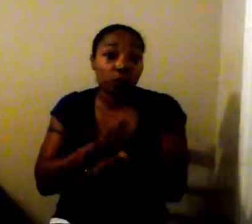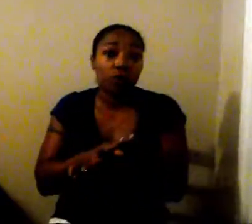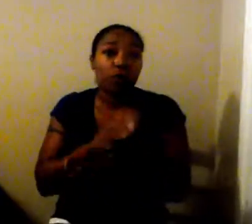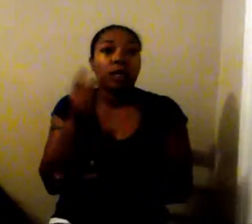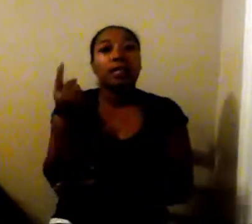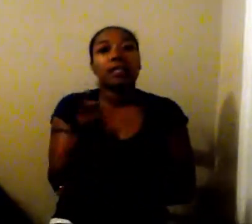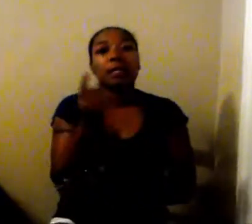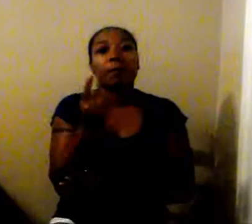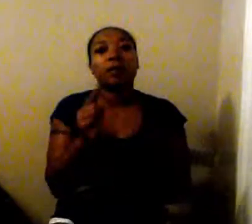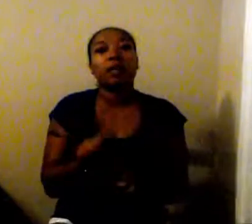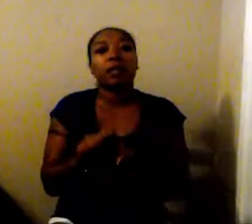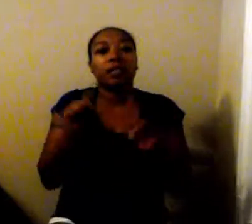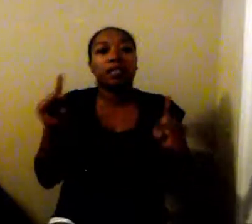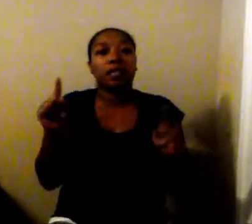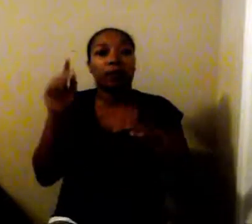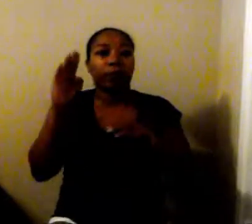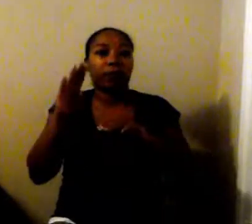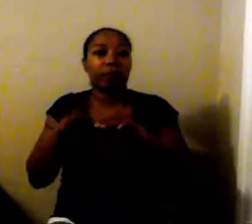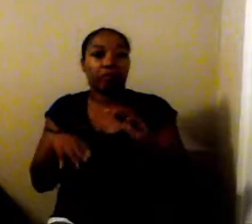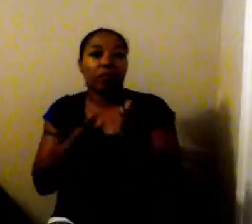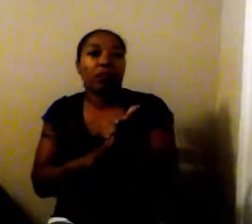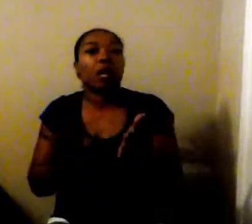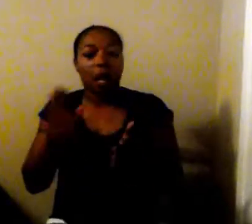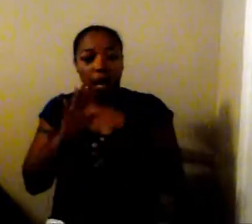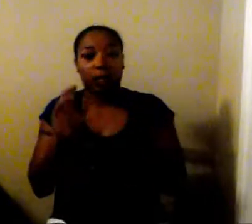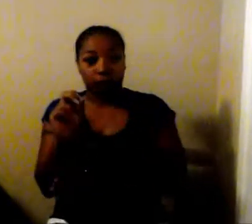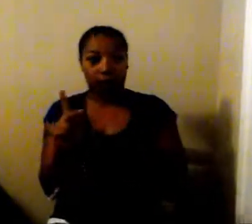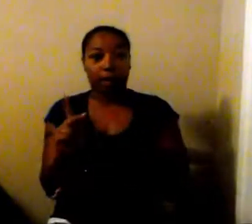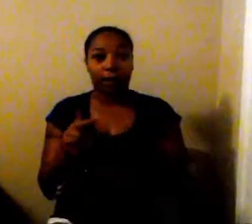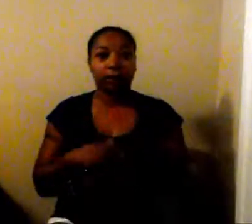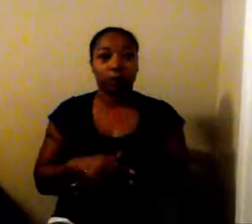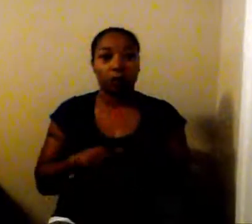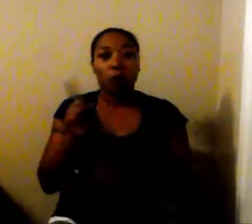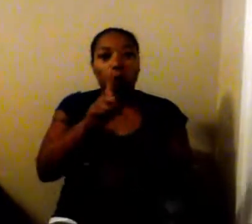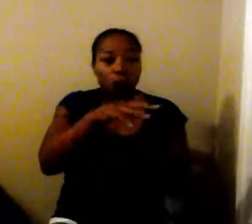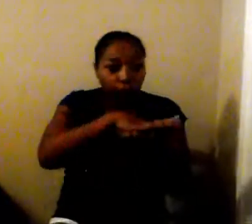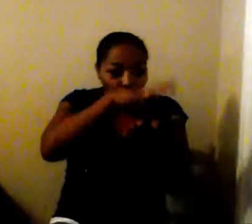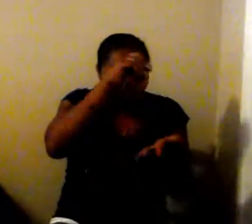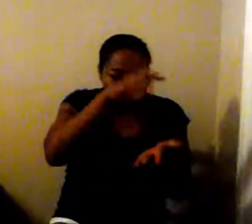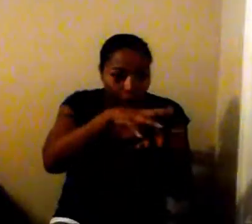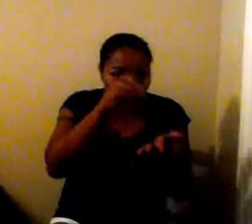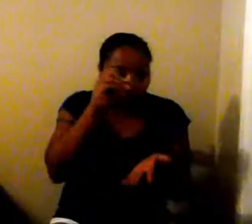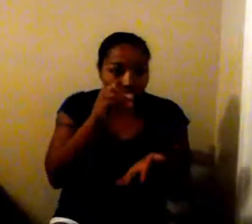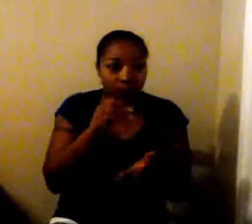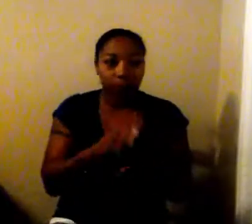school, something different than college, okay? Where you learned.